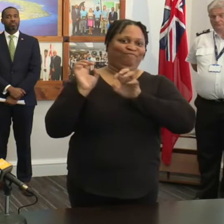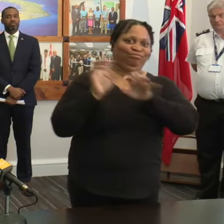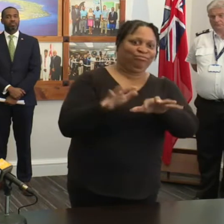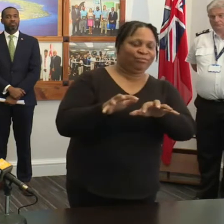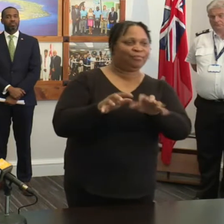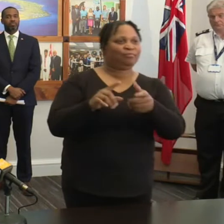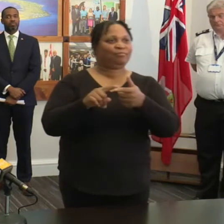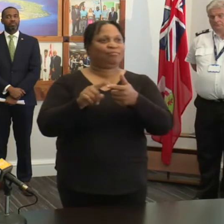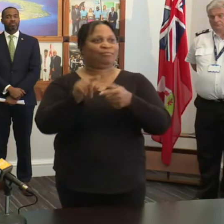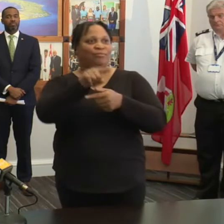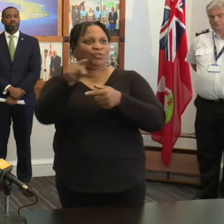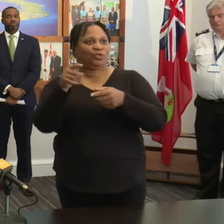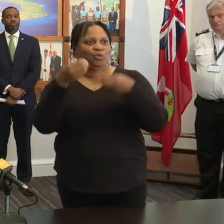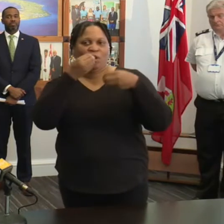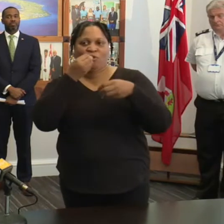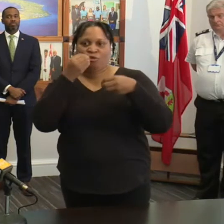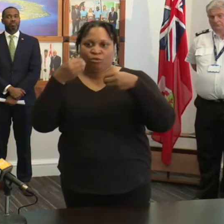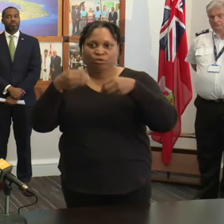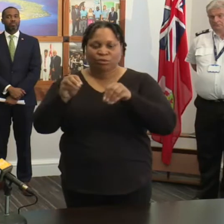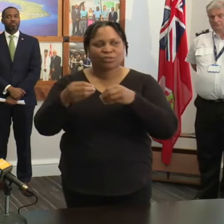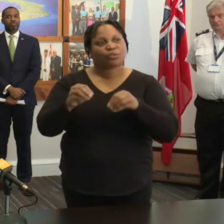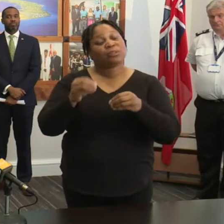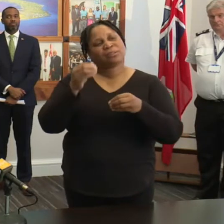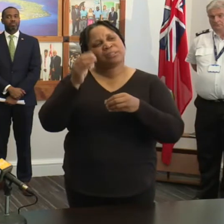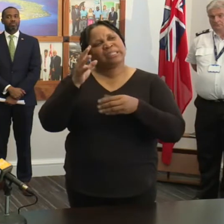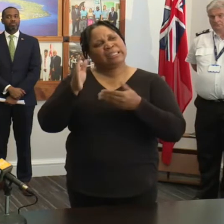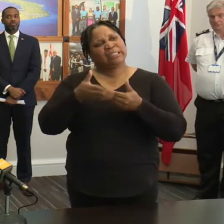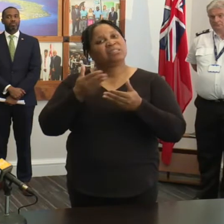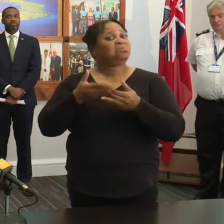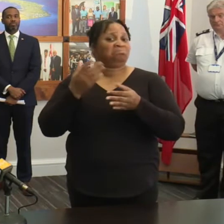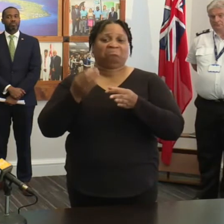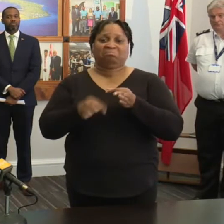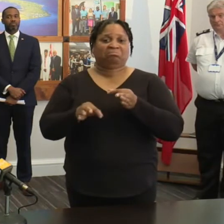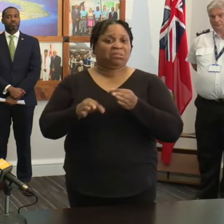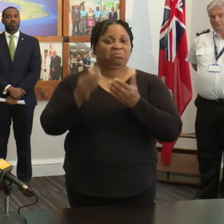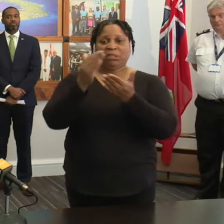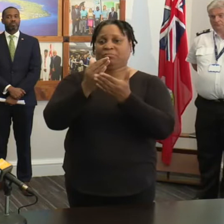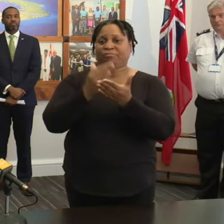grocery stores. To make this easier, we believe it's simply to give people